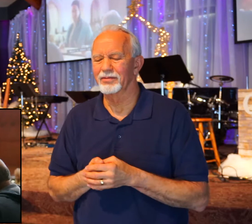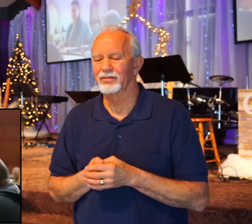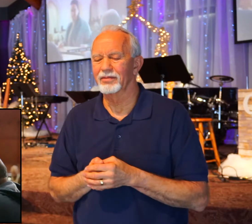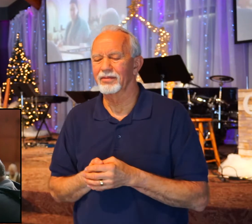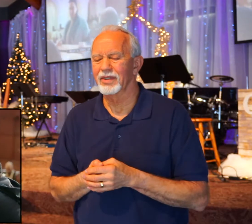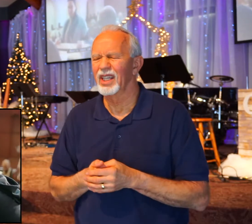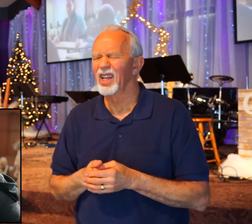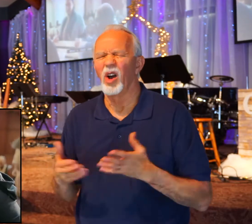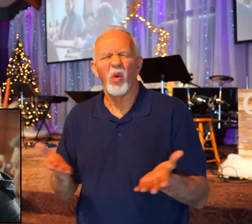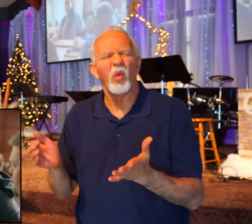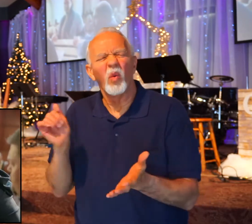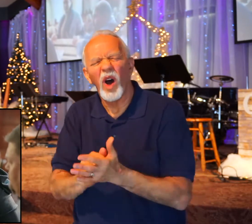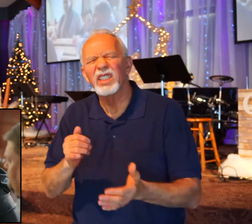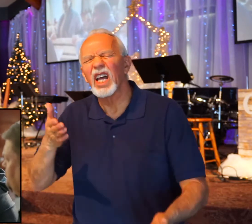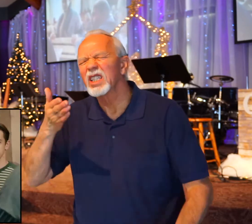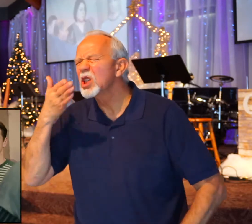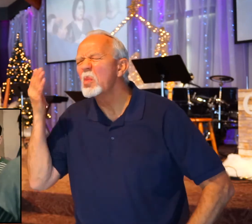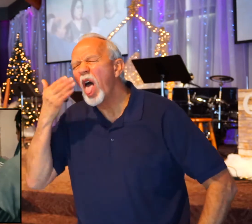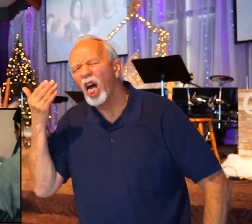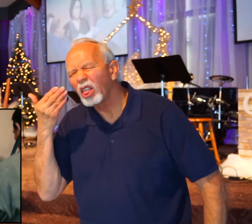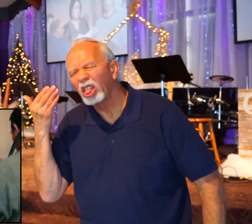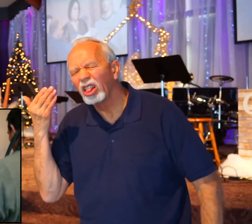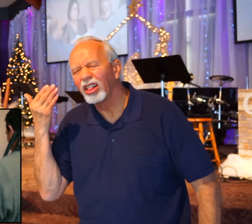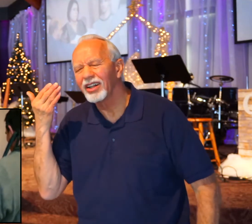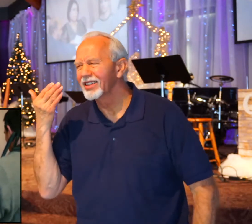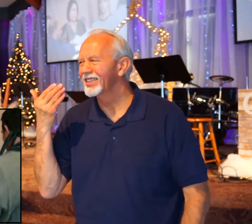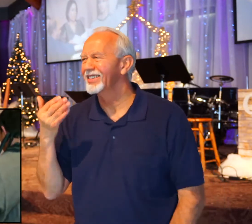What's that smell?